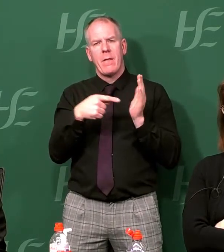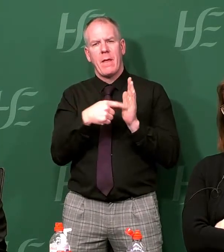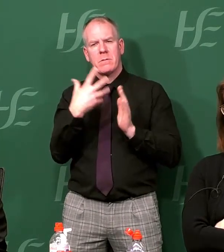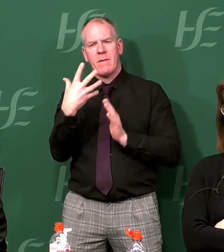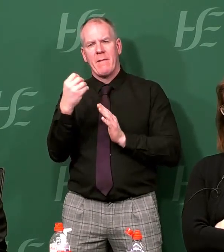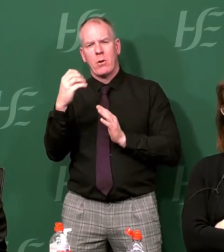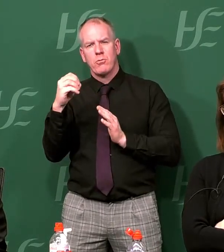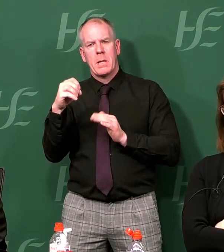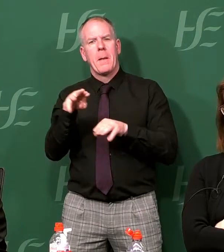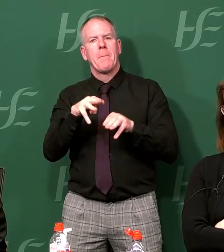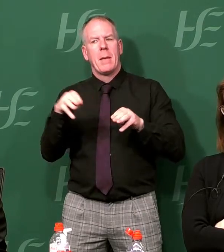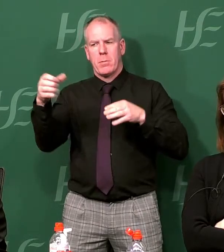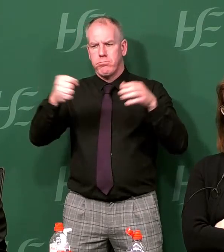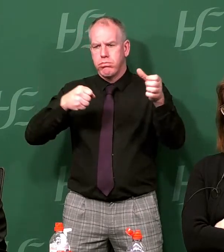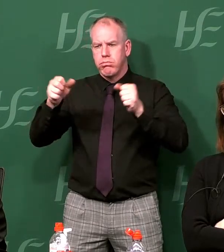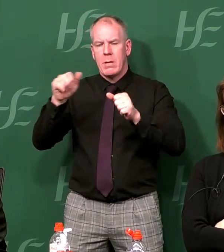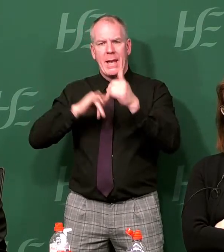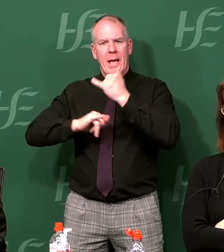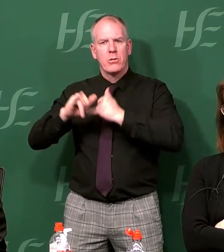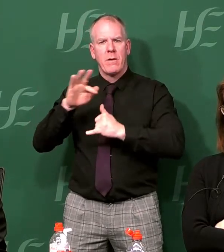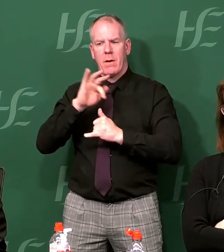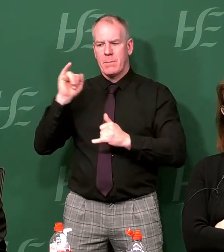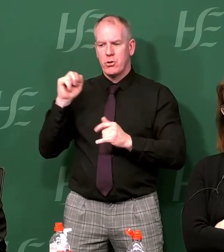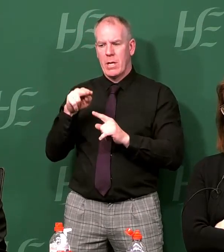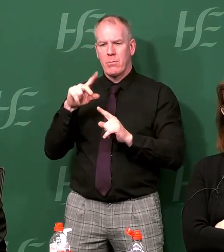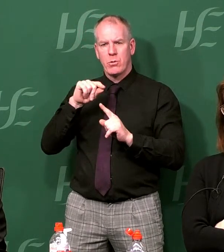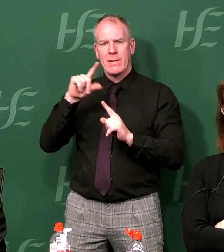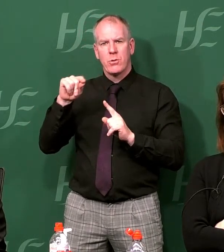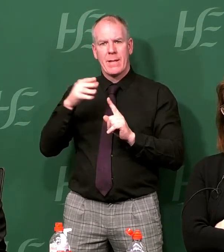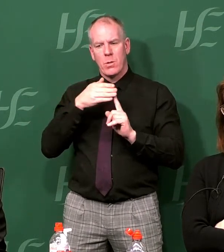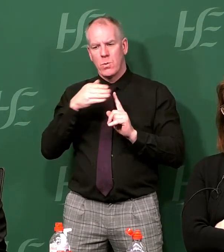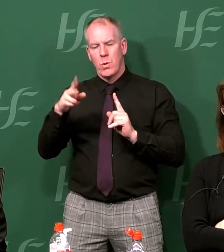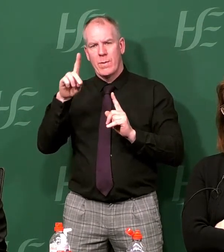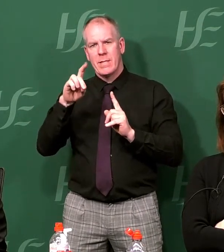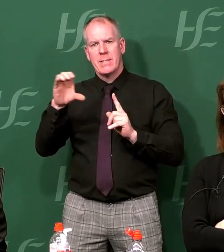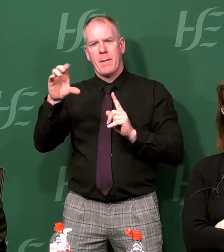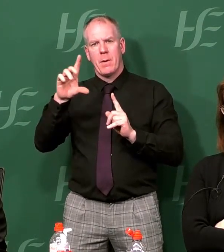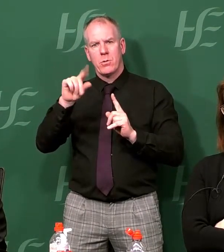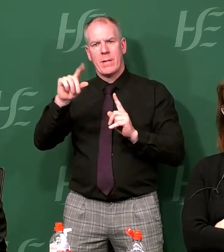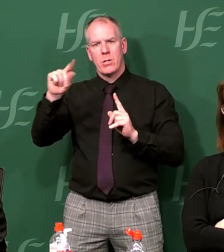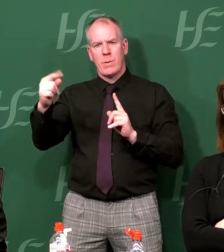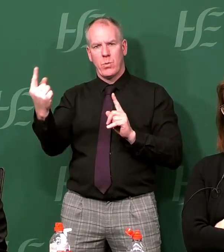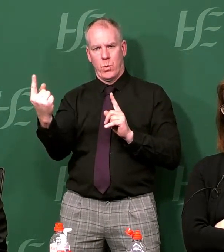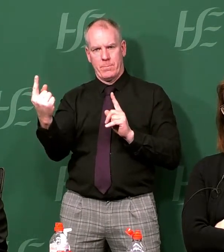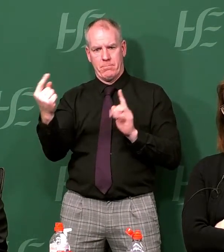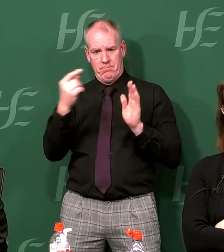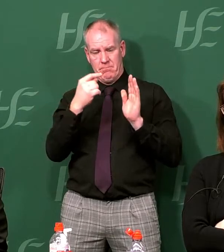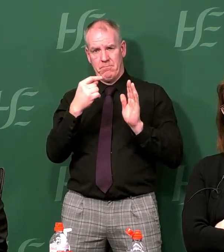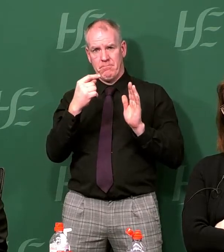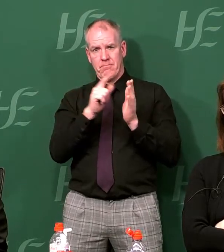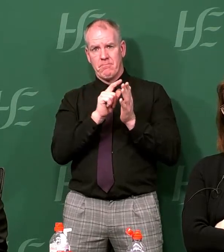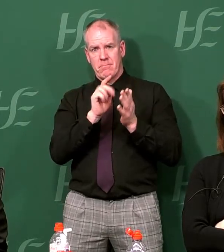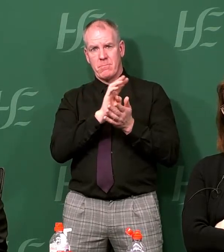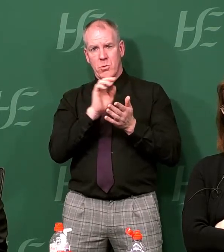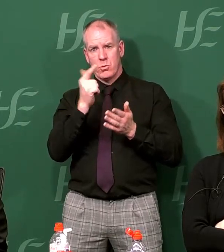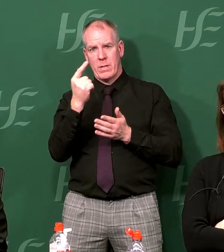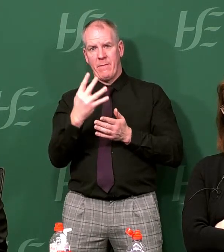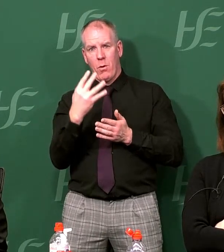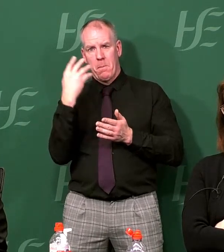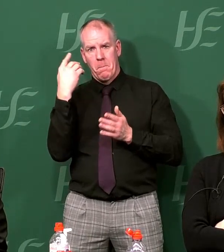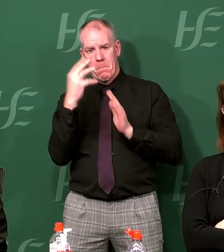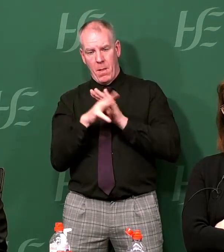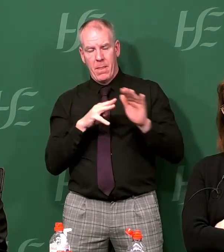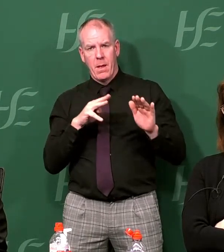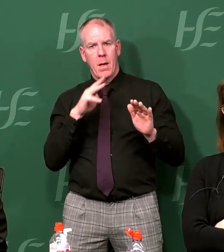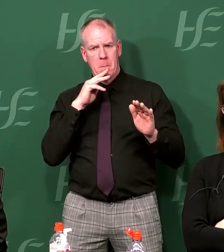11,500 people recruited from January 2020 to December of 2021. The breakdown of that is actually